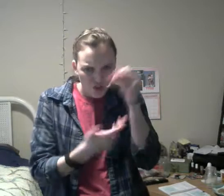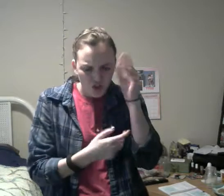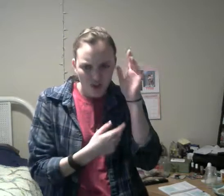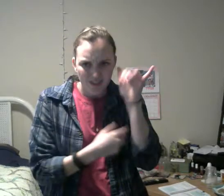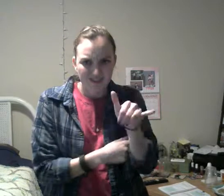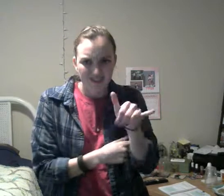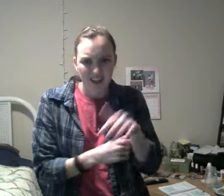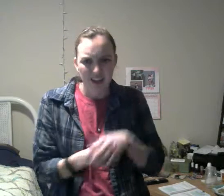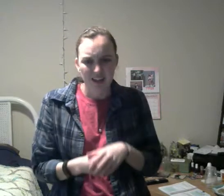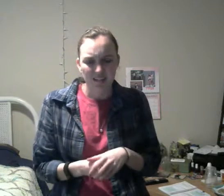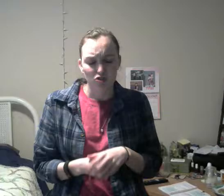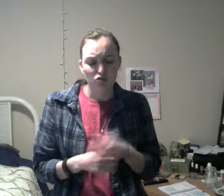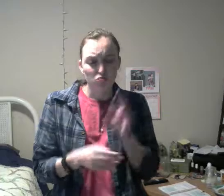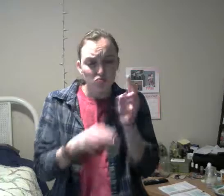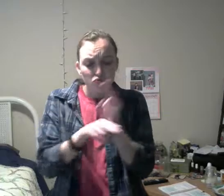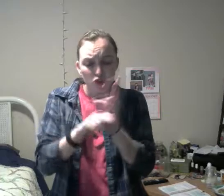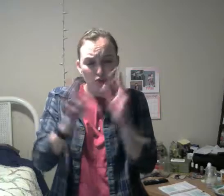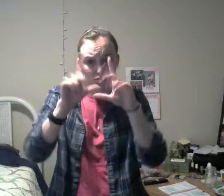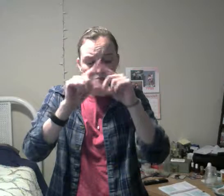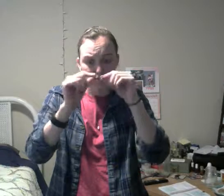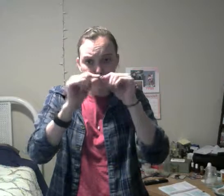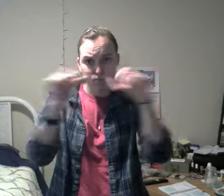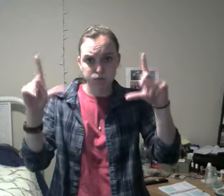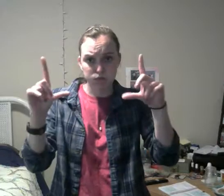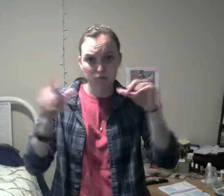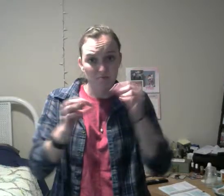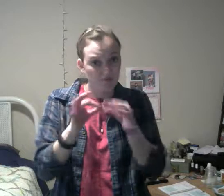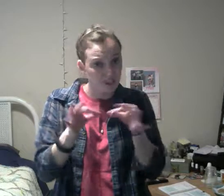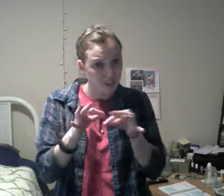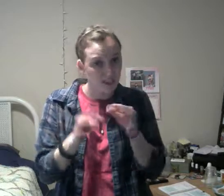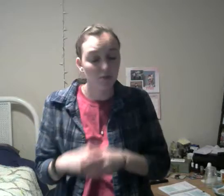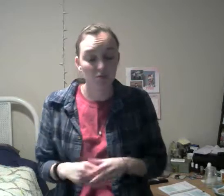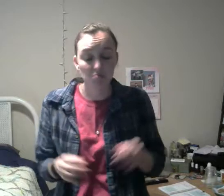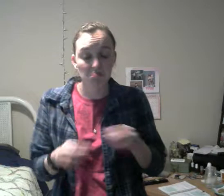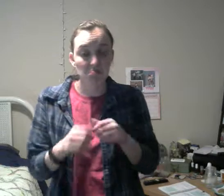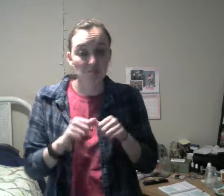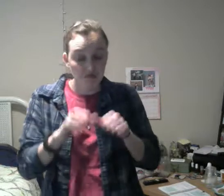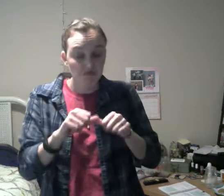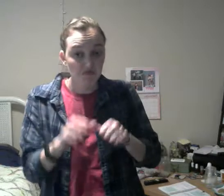use a simple Punnett square, you're going to go really far in genetics. So I've got some problems over here.